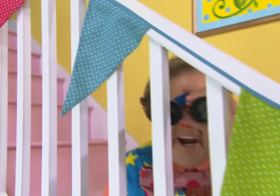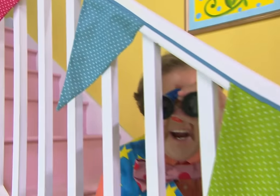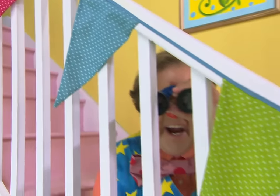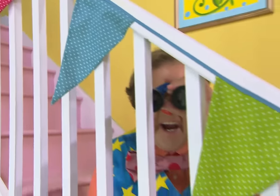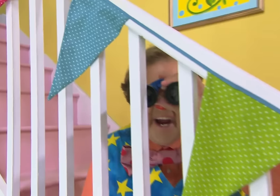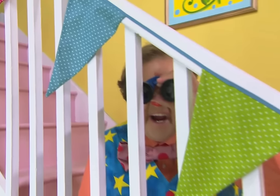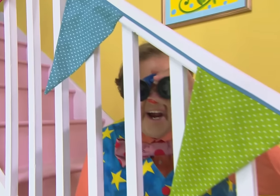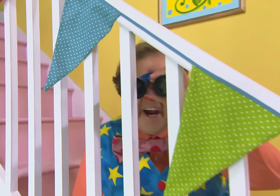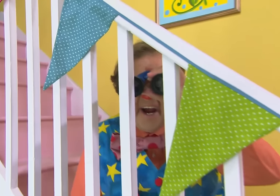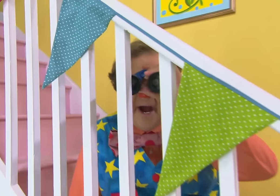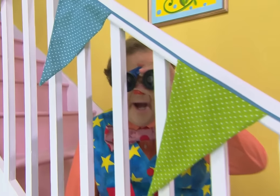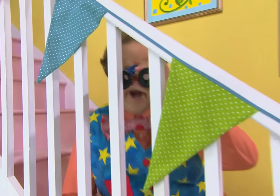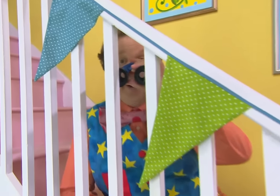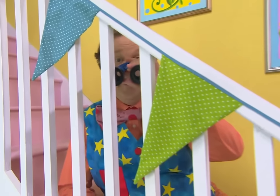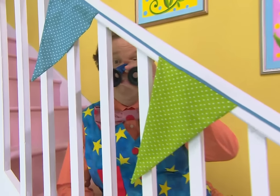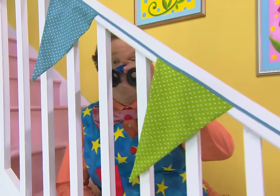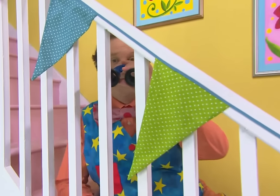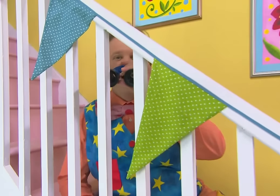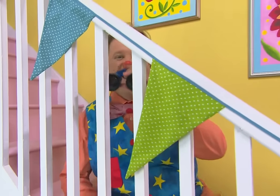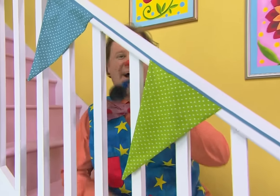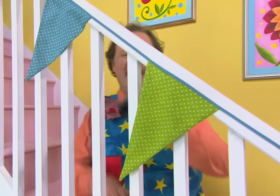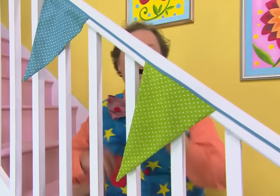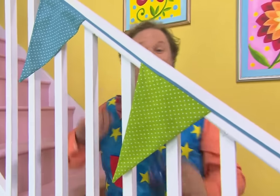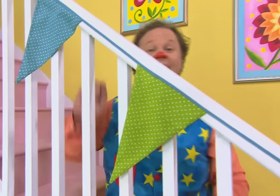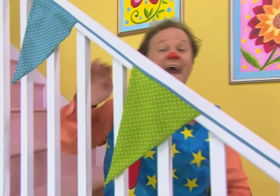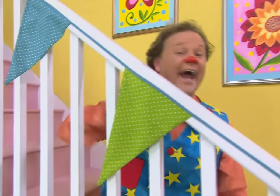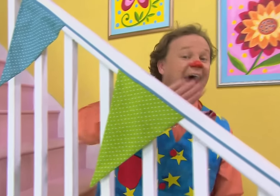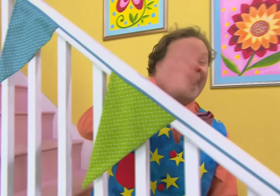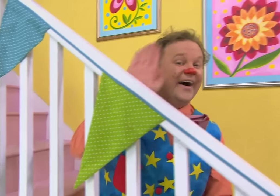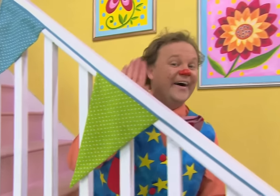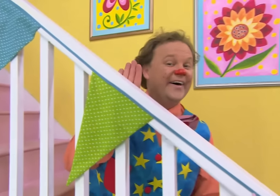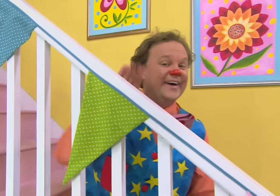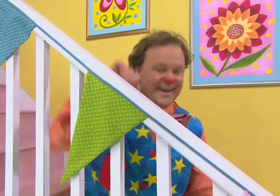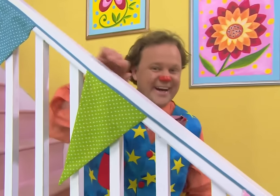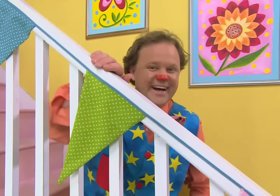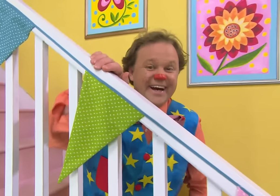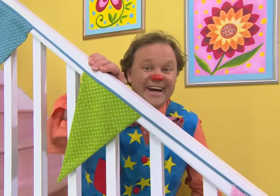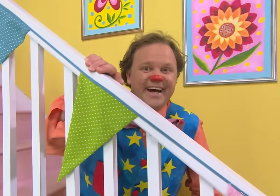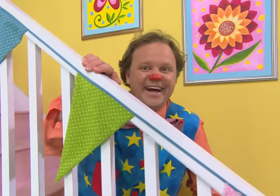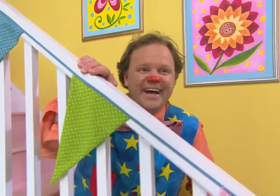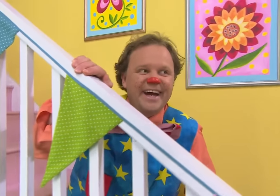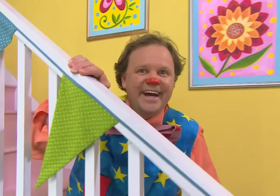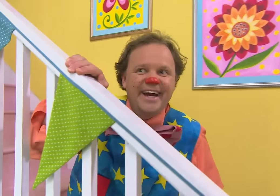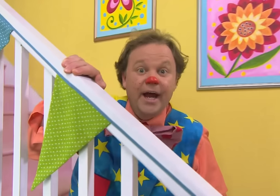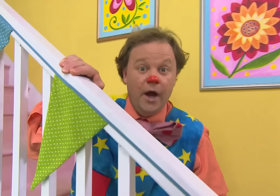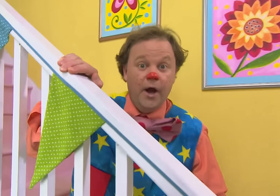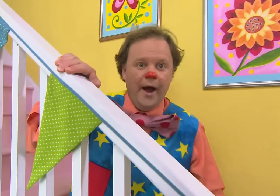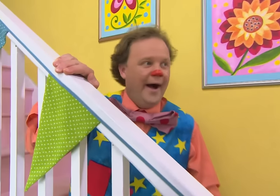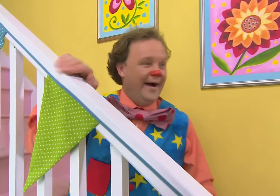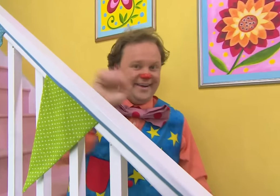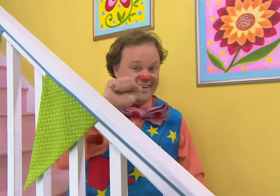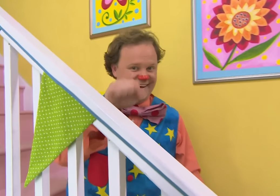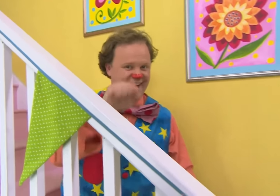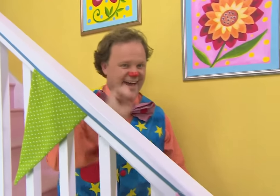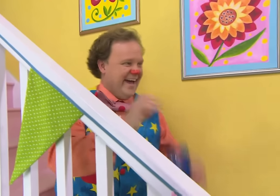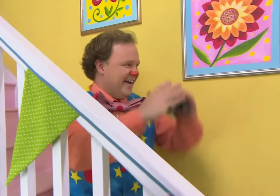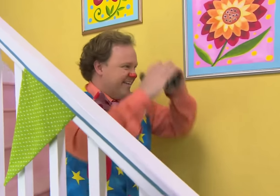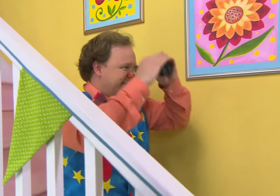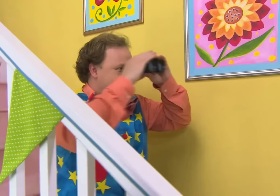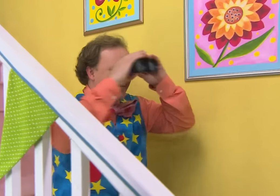Hello, Mr Tumble. Oh! Hello! Are you looking for your binoculars? Yes! What